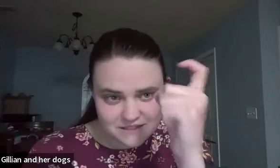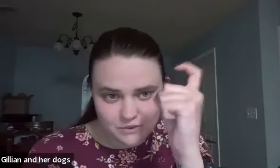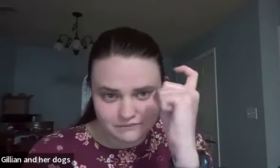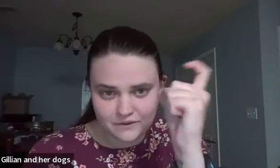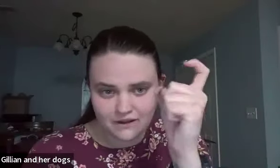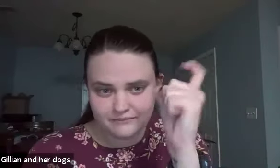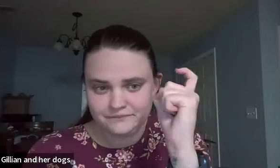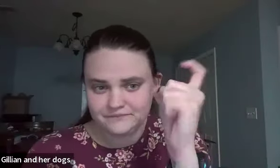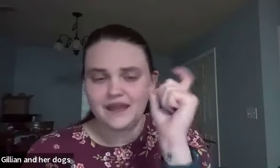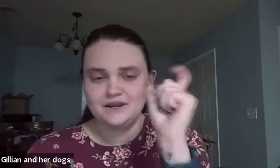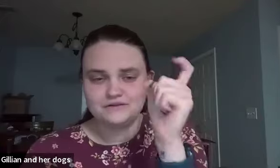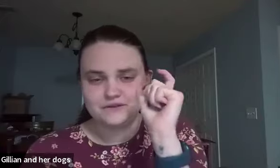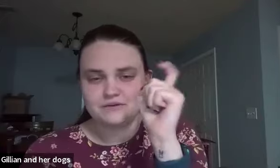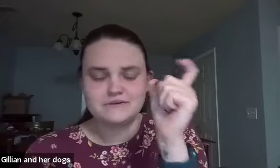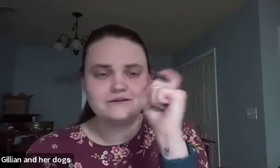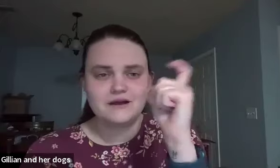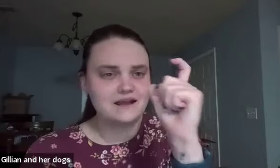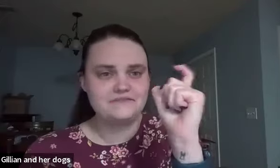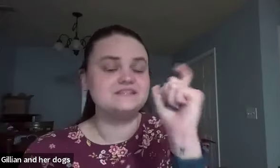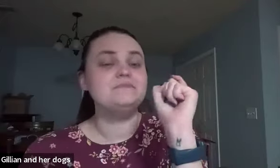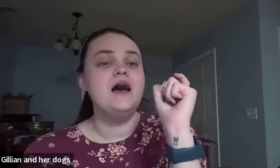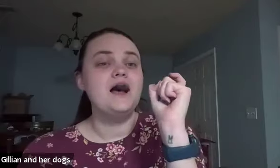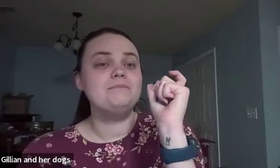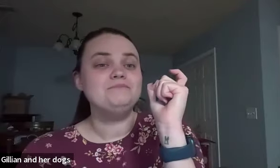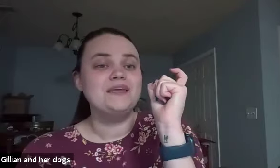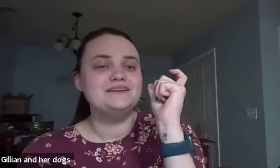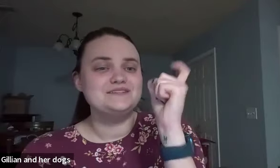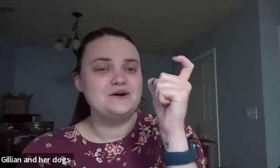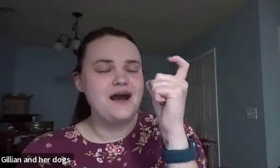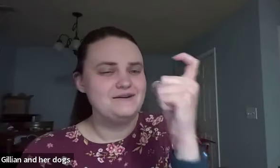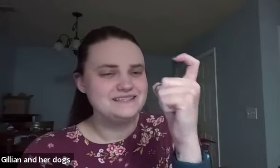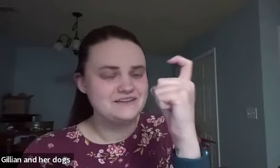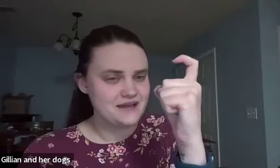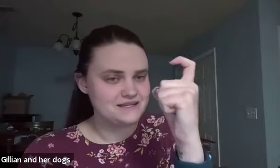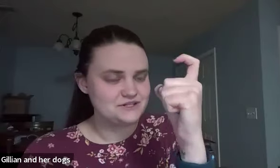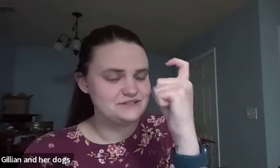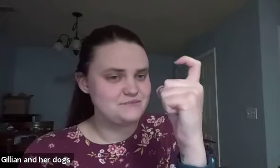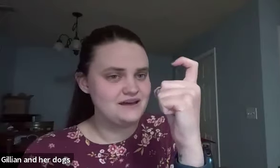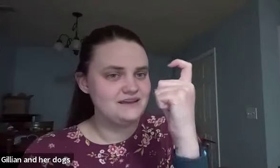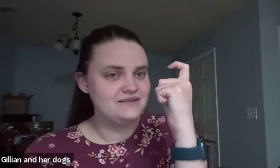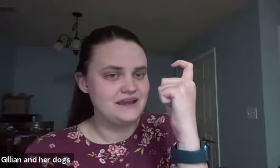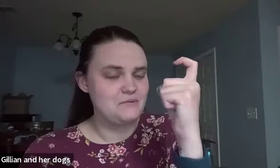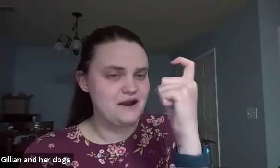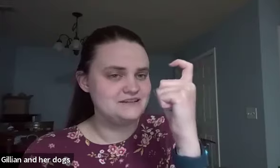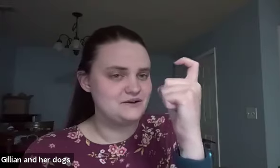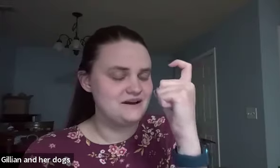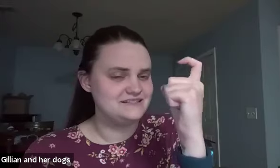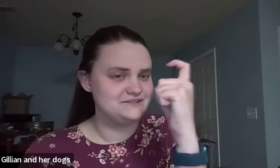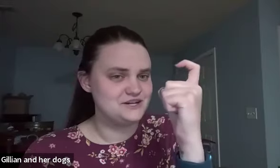with this one, okay? I know if you're probably like, girl, I got this. So I always think of X marks the spot and like how pirates go hunting for